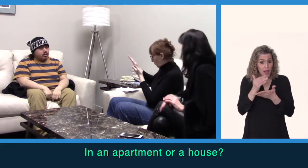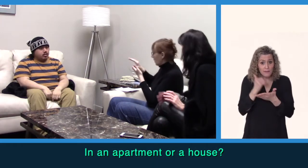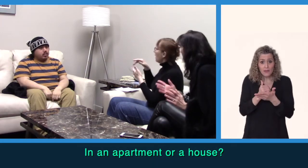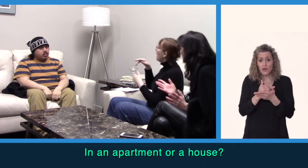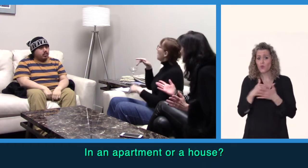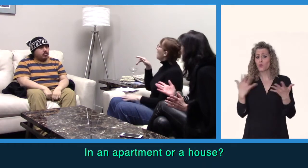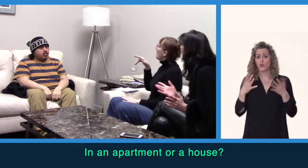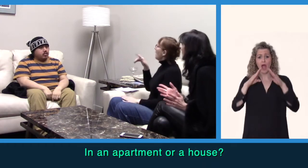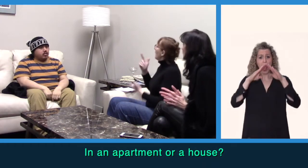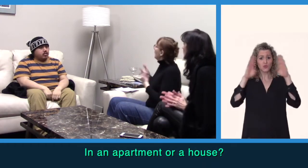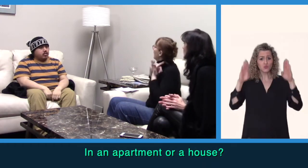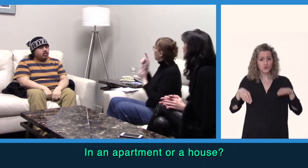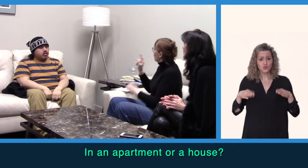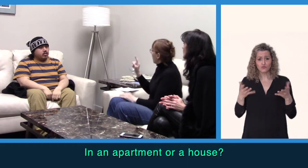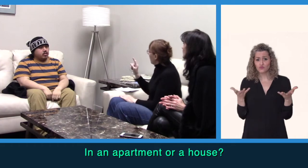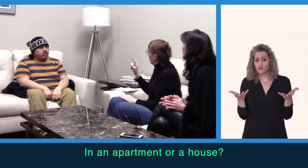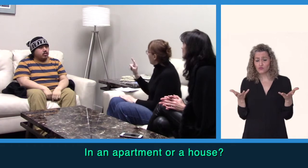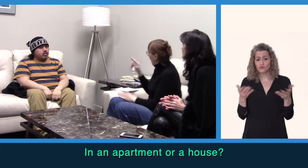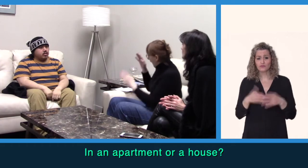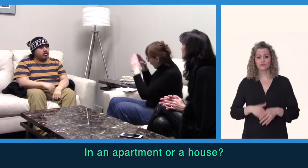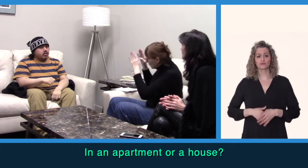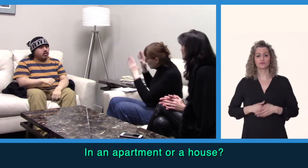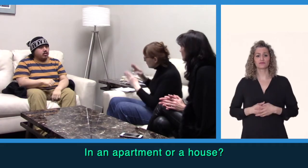Did you have an apartment or?